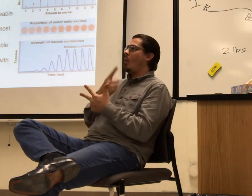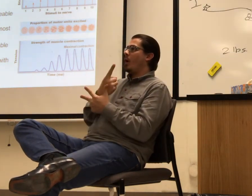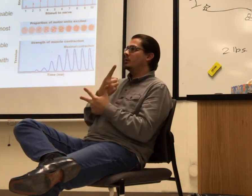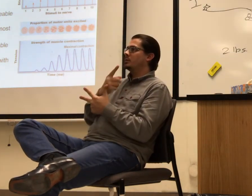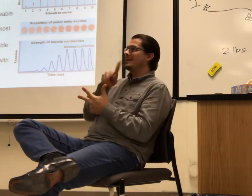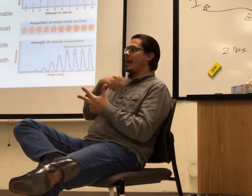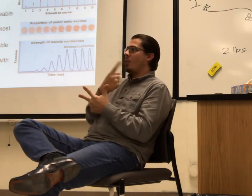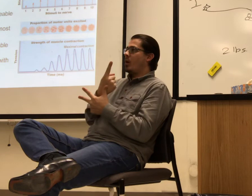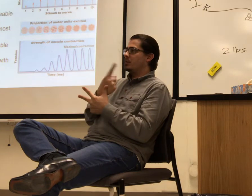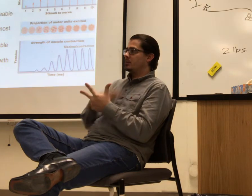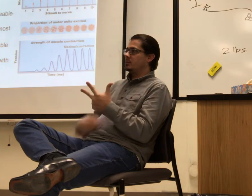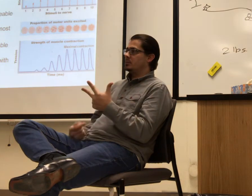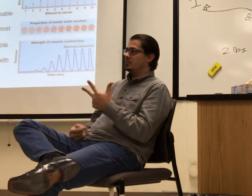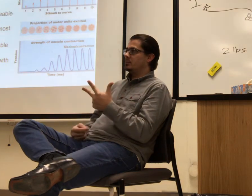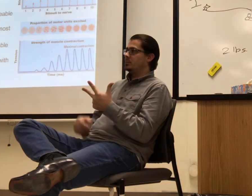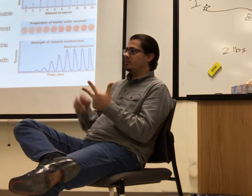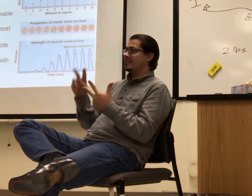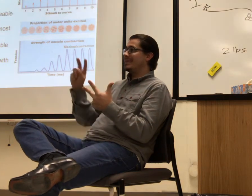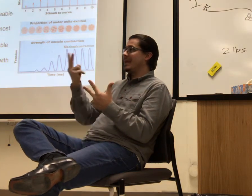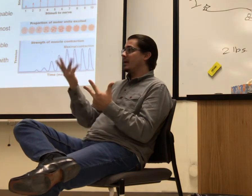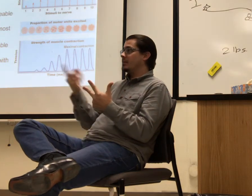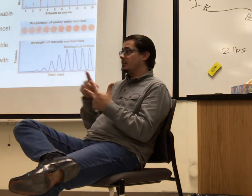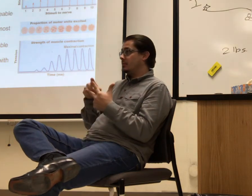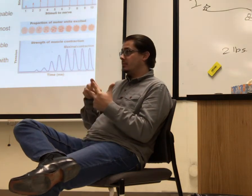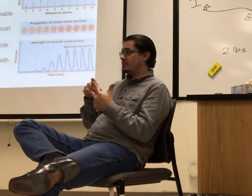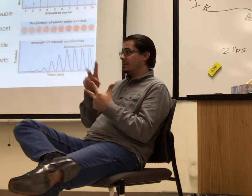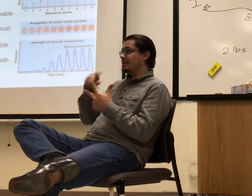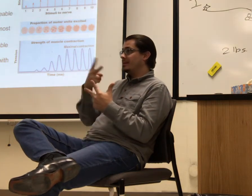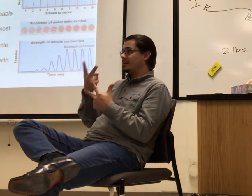One. Then what do you recruit second?